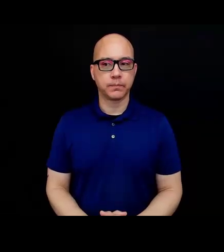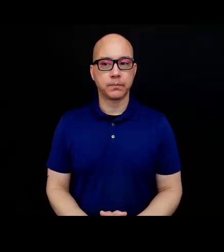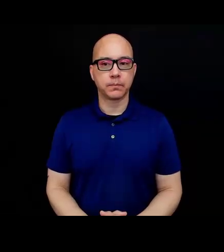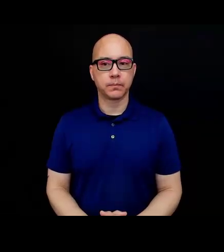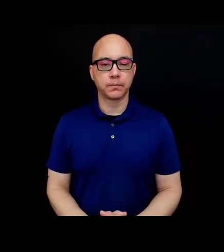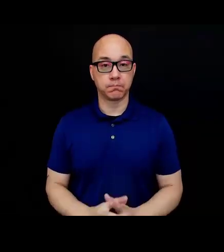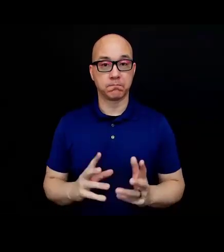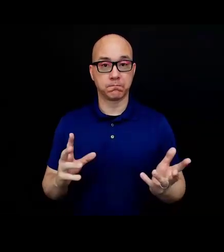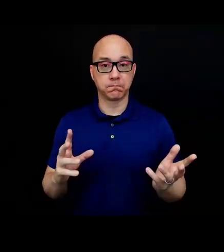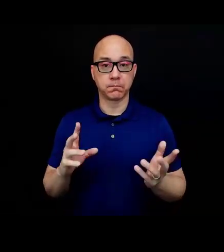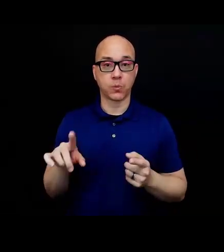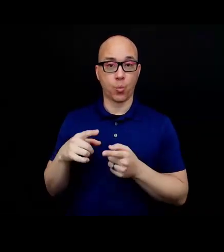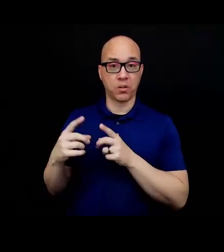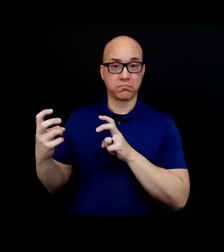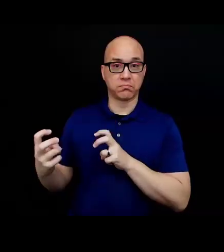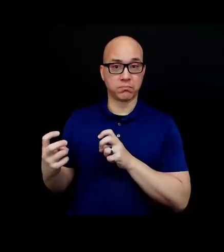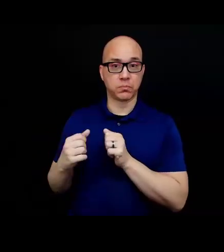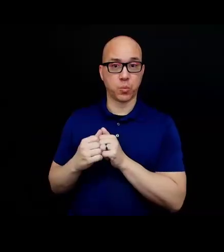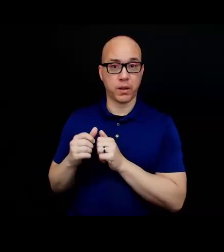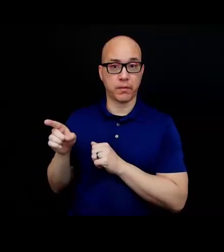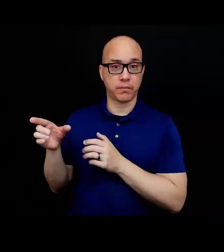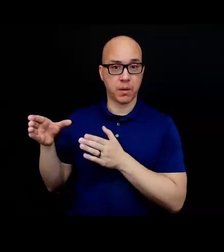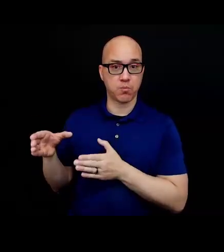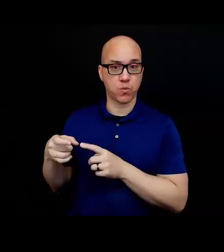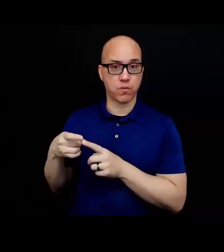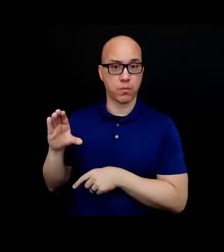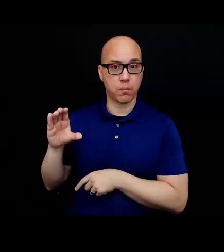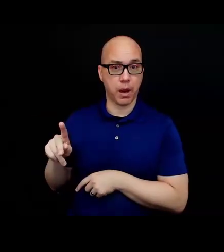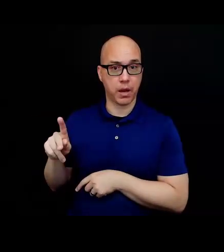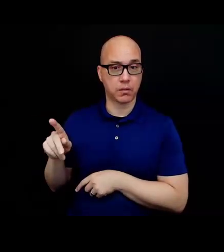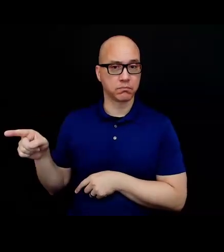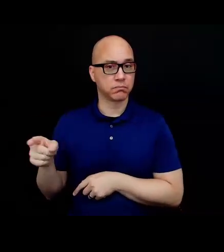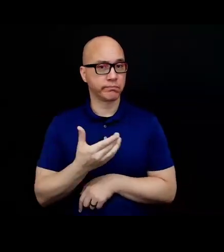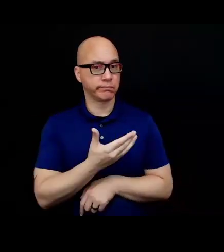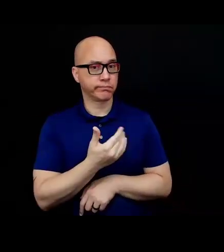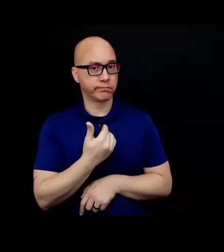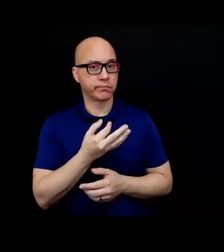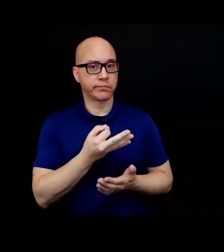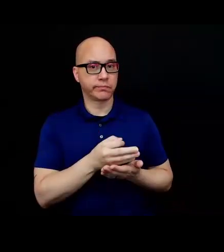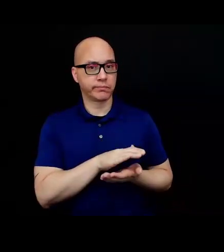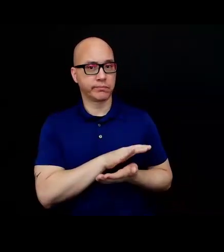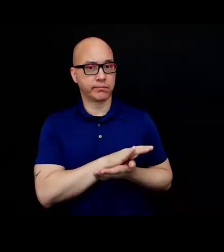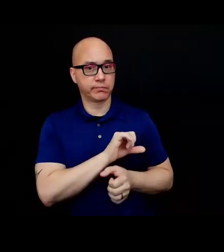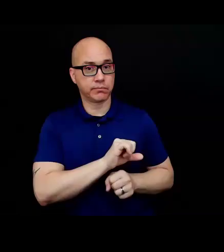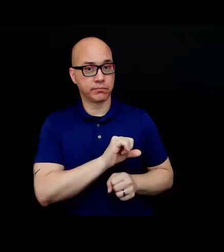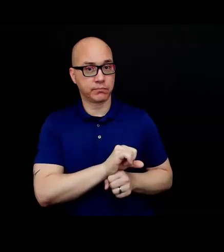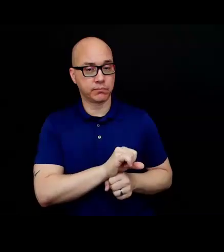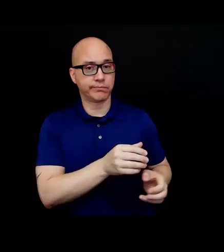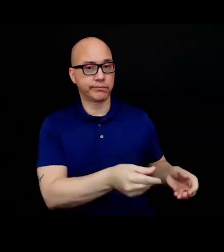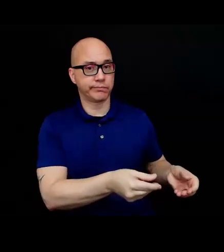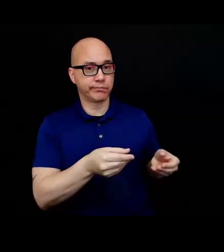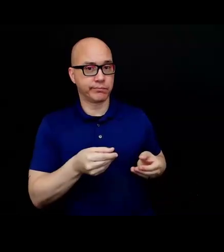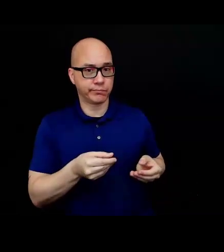with the banker and he asks for your financial statements, what he's doing, first thing he's doing is looking at your balance